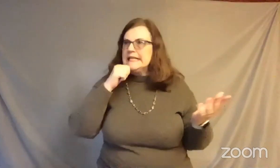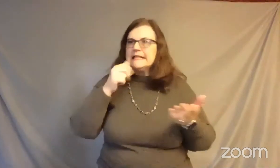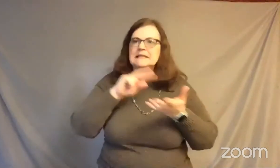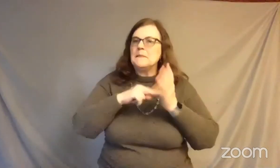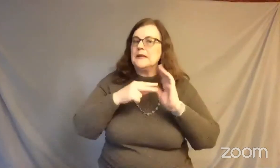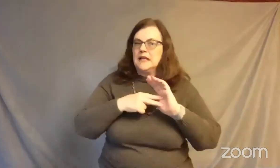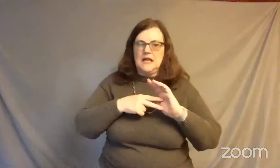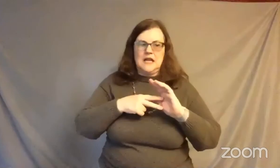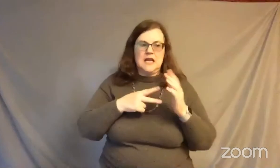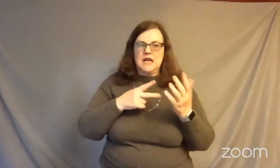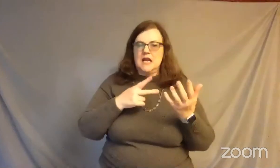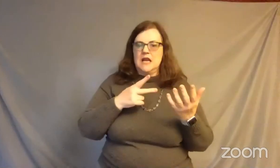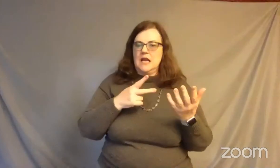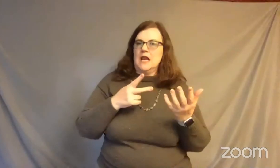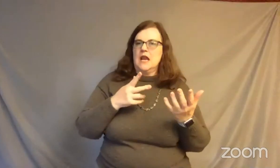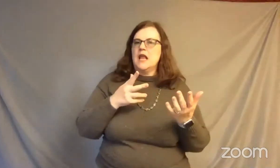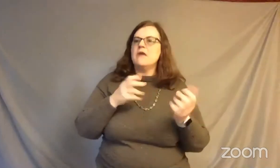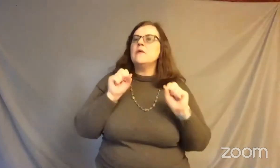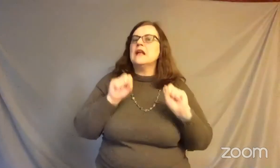And from a formal UG perspective,